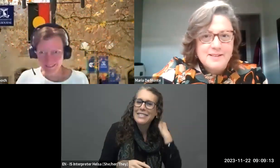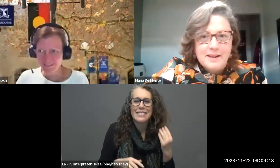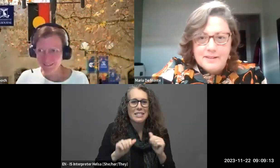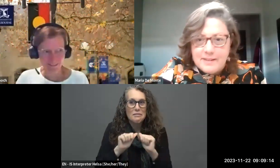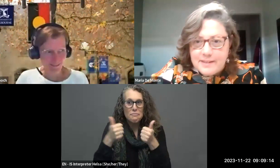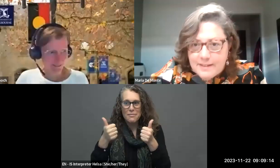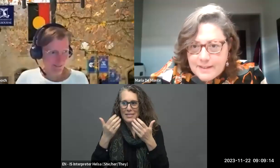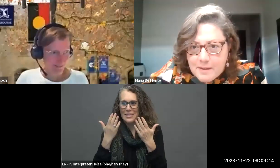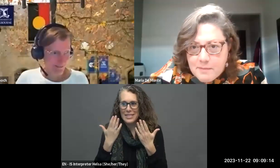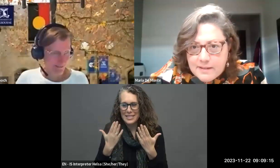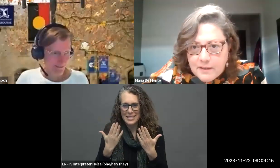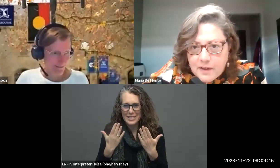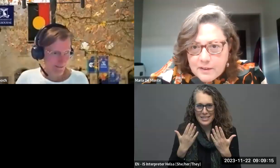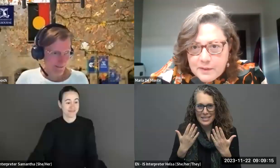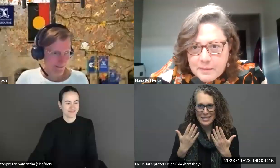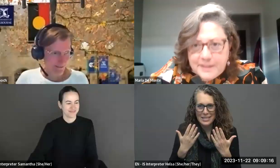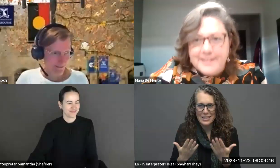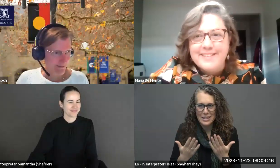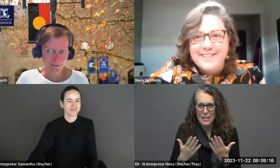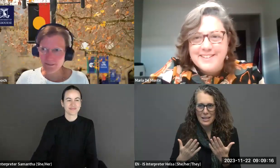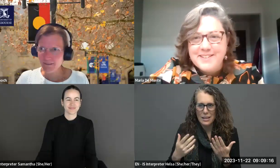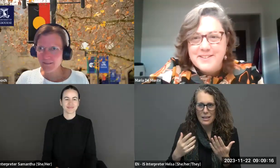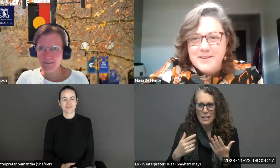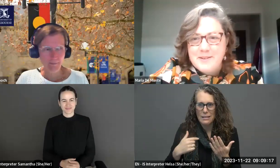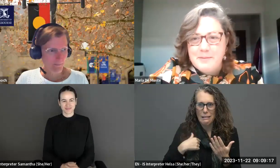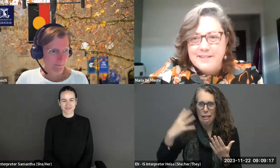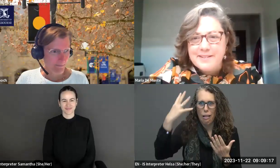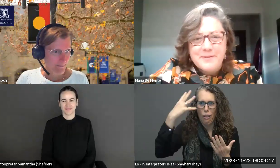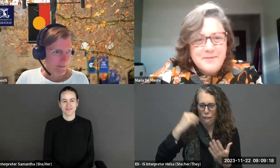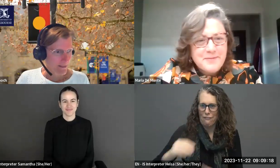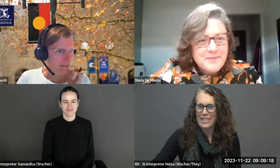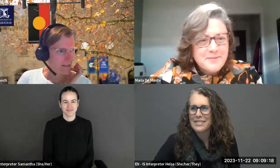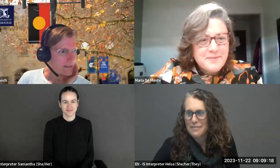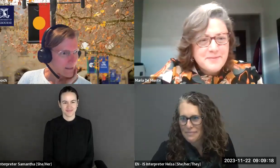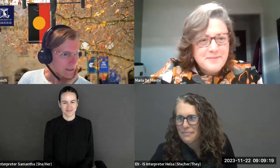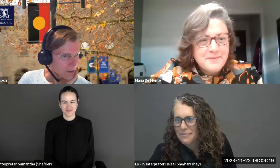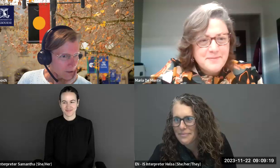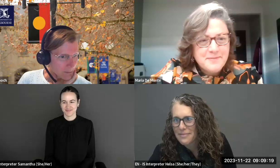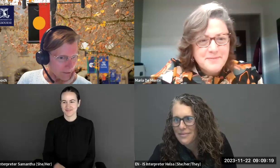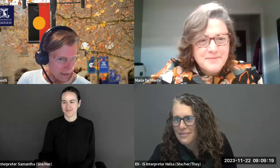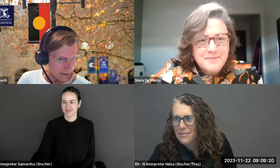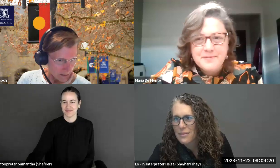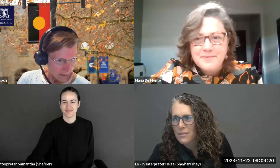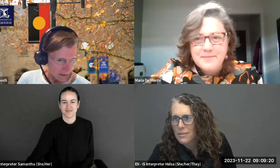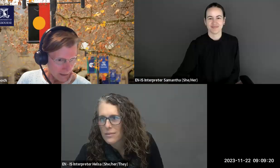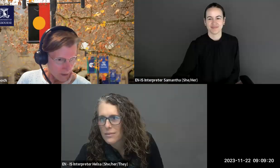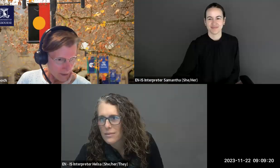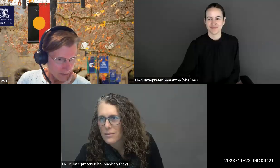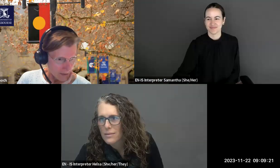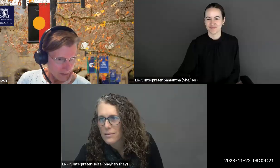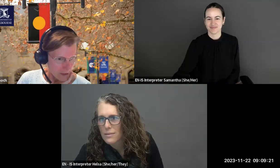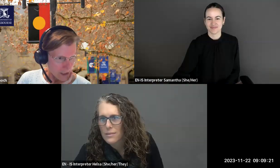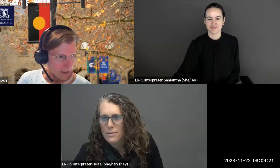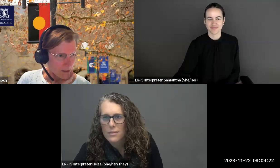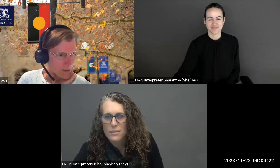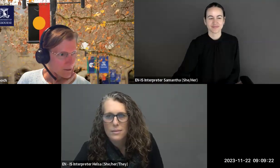I'll take myself out of the pin. Please. Thank you, Maria. I'm